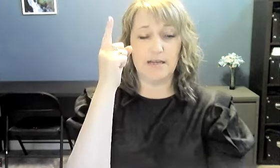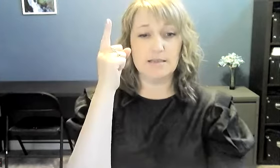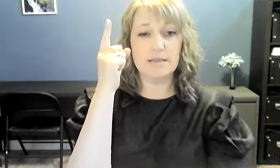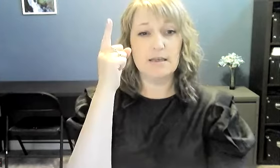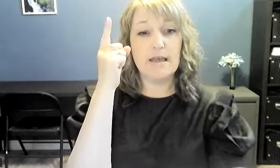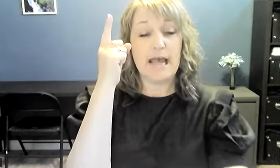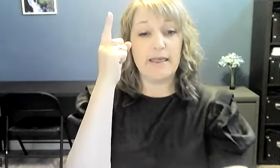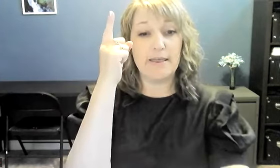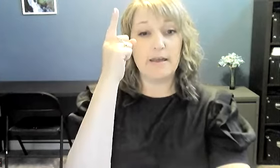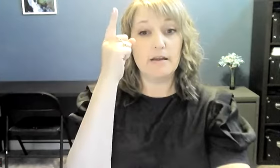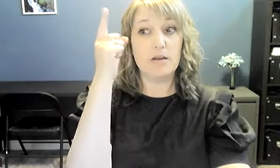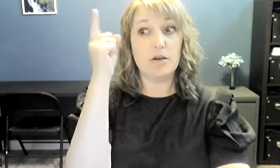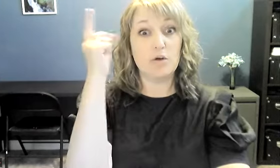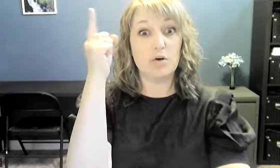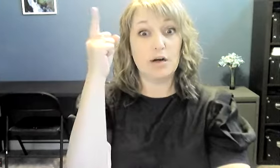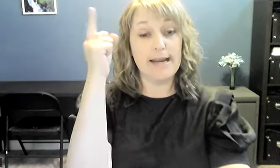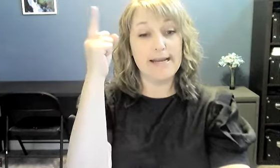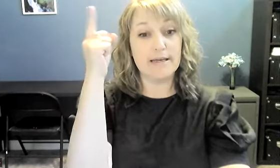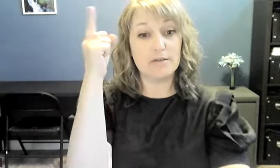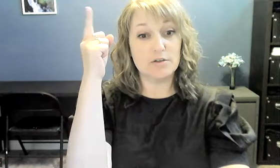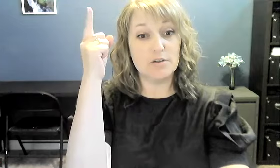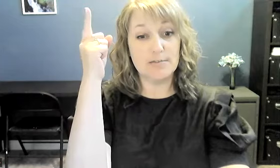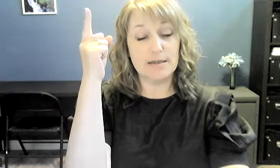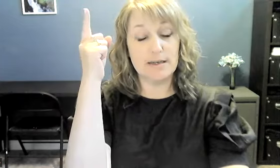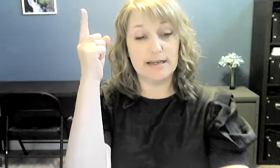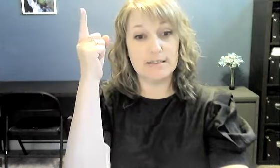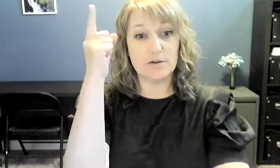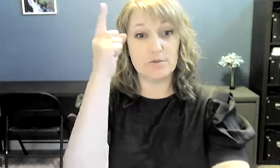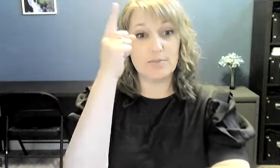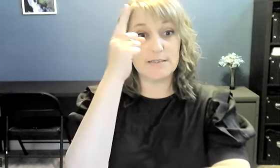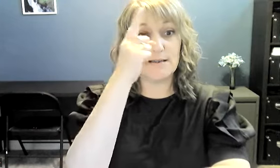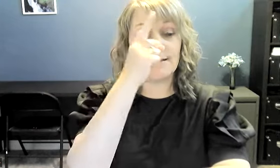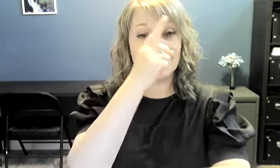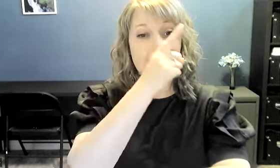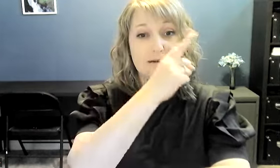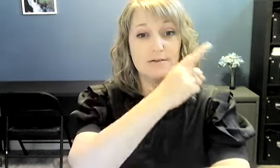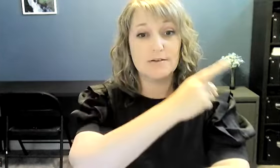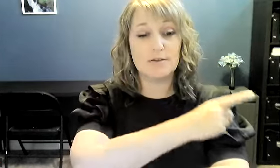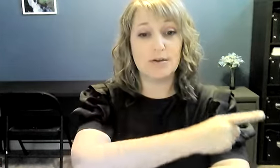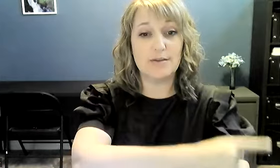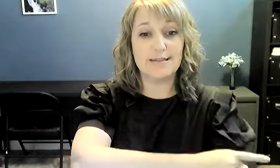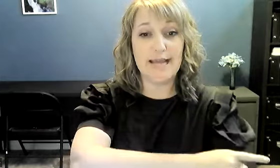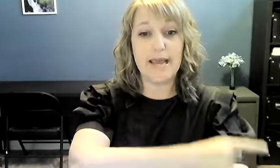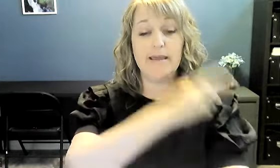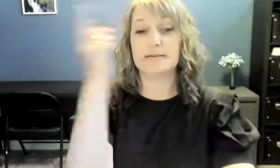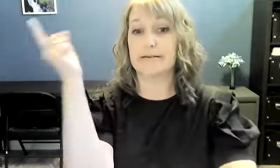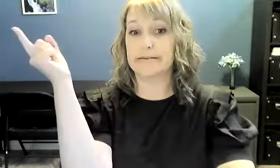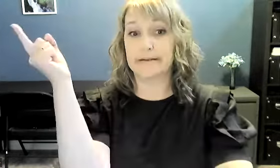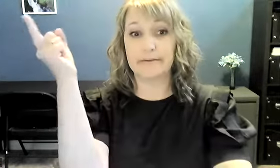hand. And then your hand, you're on your dominant hand, is going to represent the sun. So the day is like the sun comes